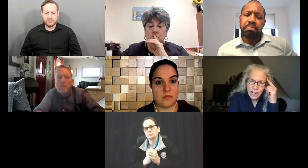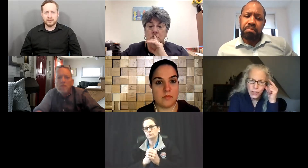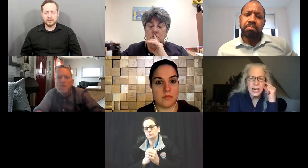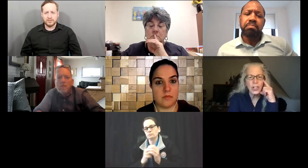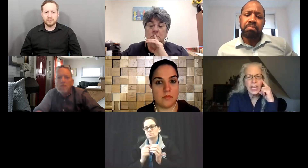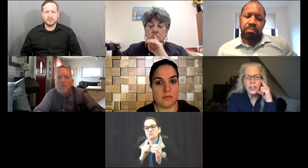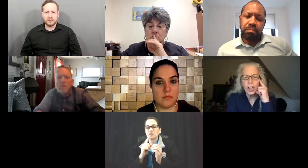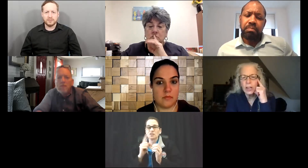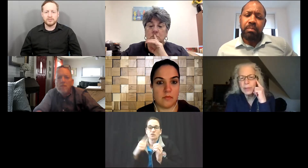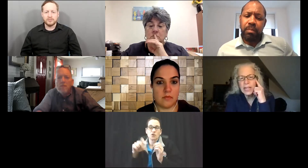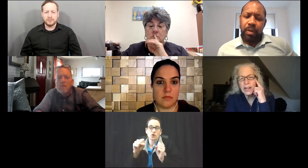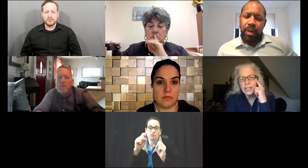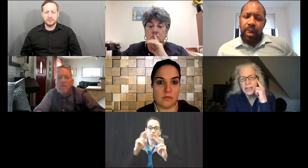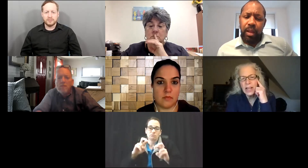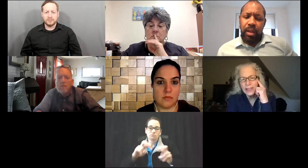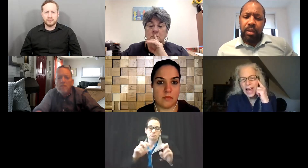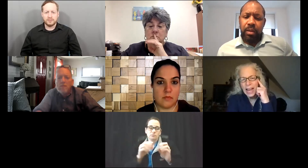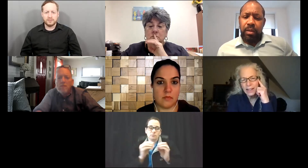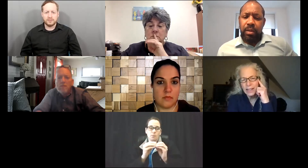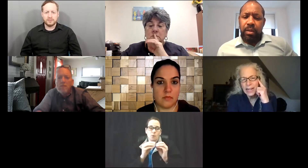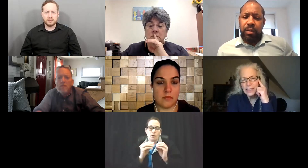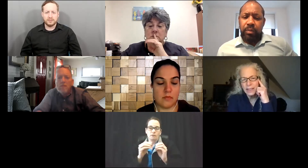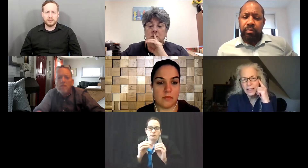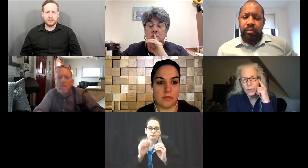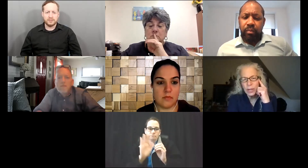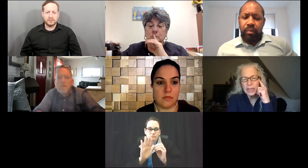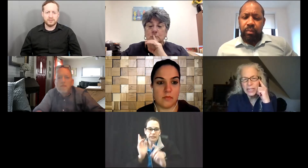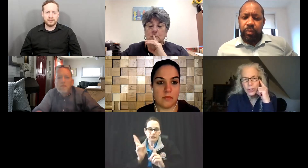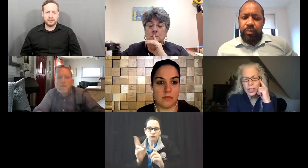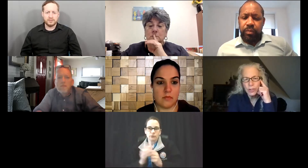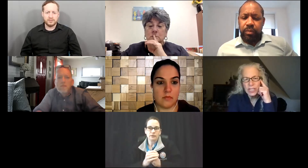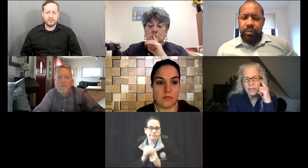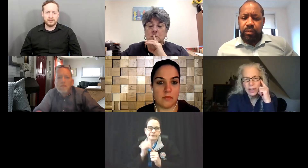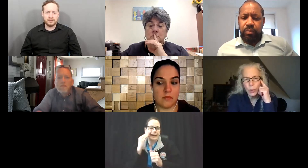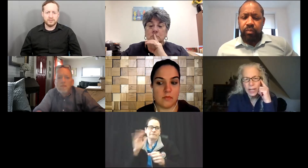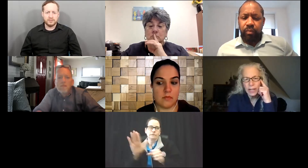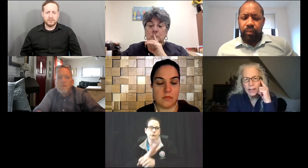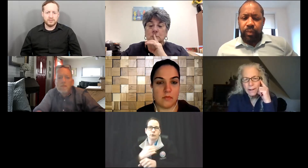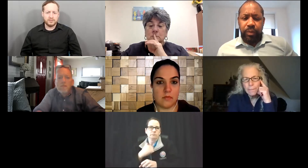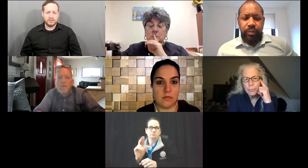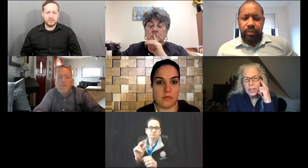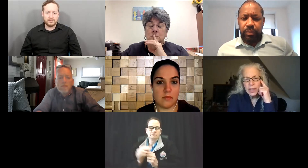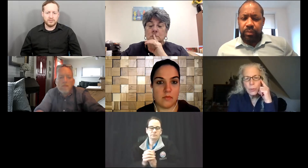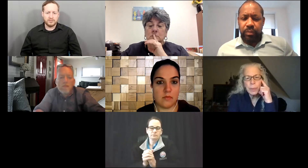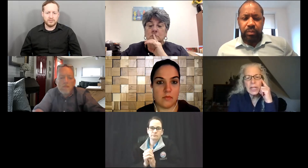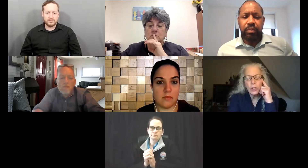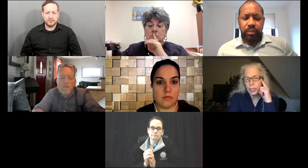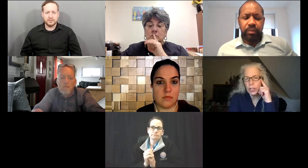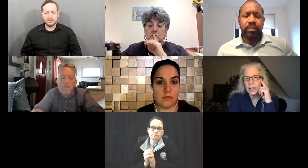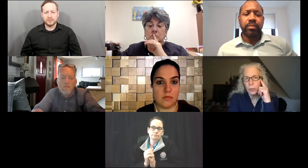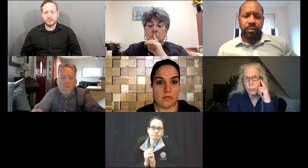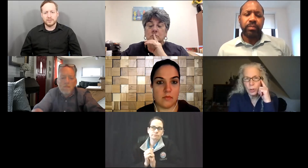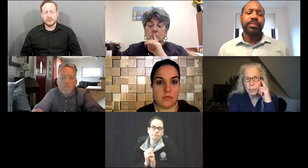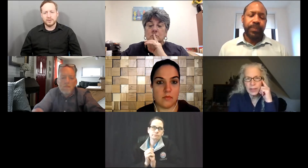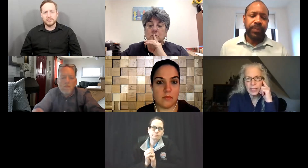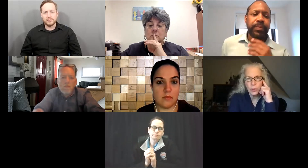services, not just educational, but then it's that the ASL literacy, the English literacy fell away. It would be good to